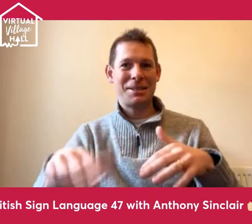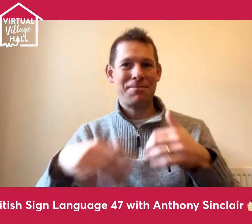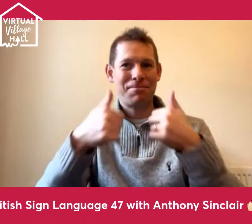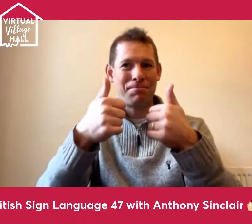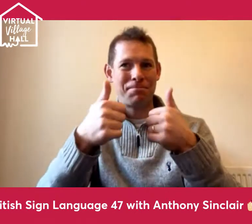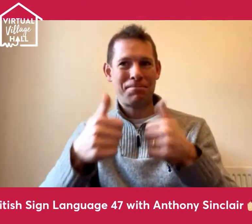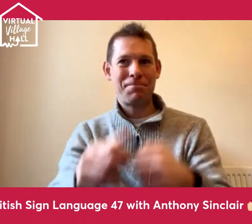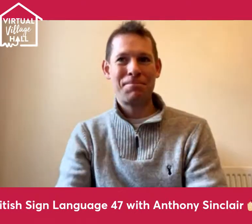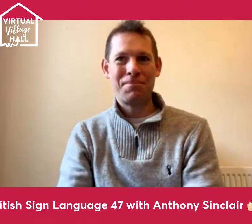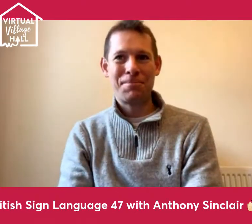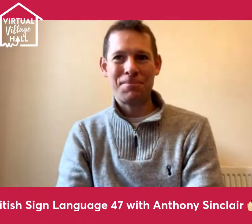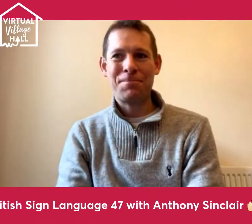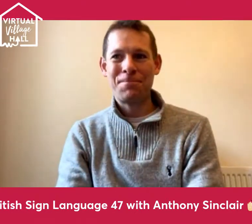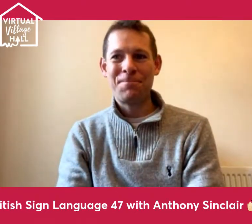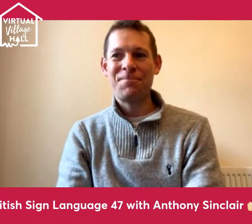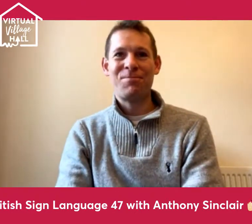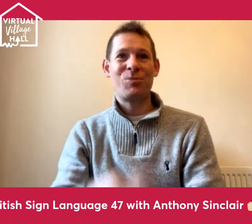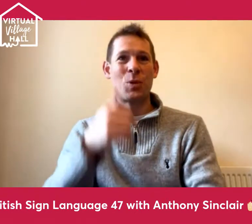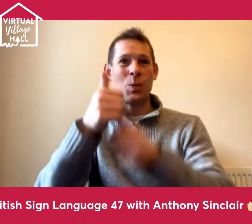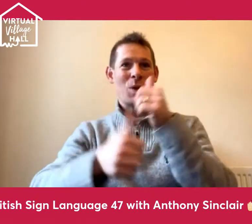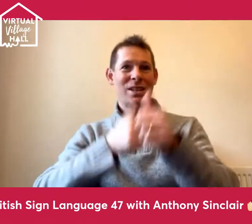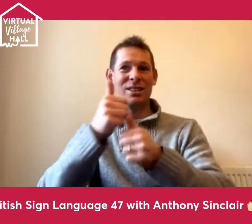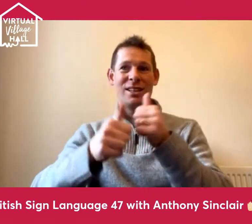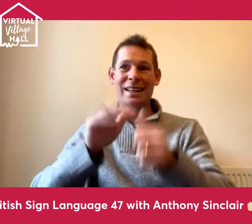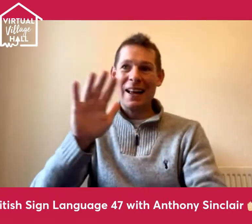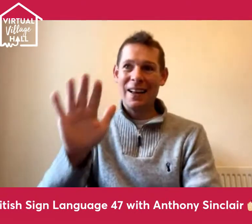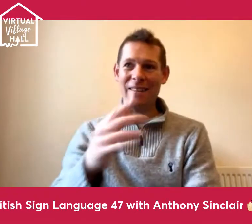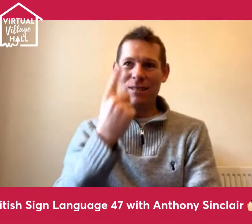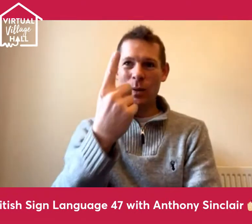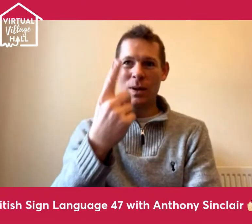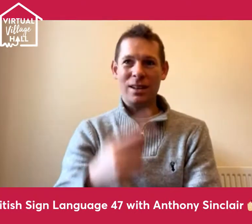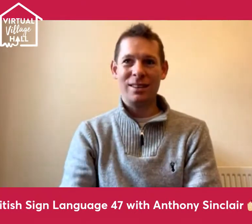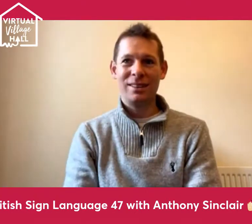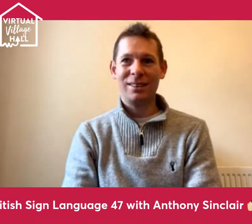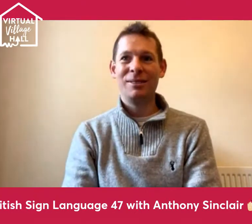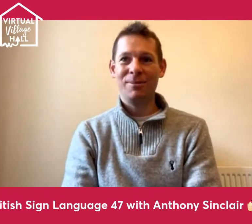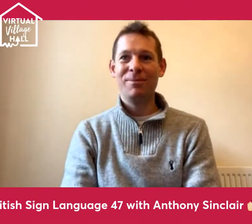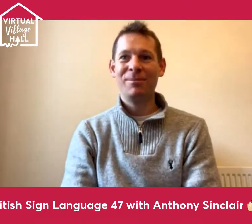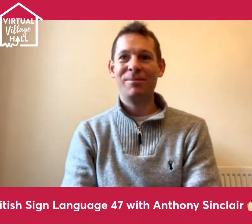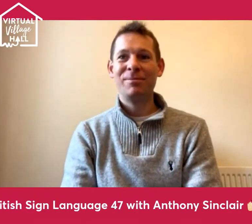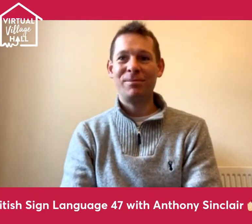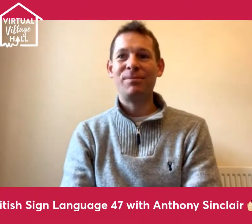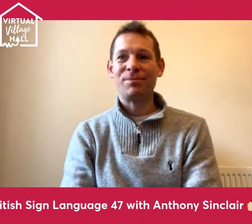Wow, amazing that you got all those. Brilliant. Well done to everyone.